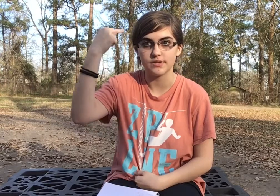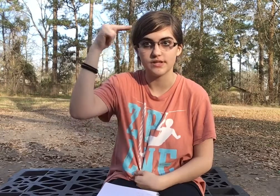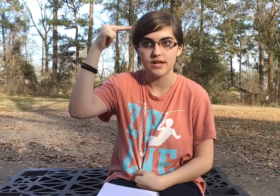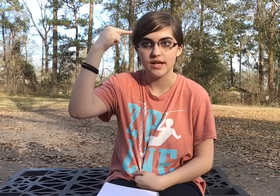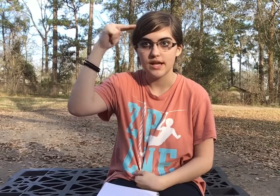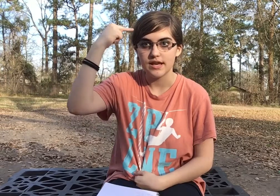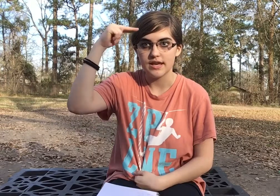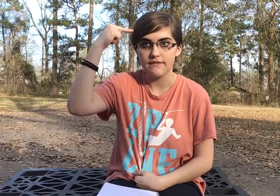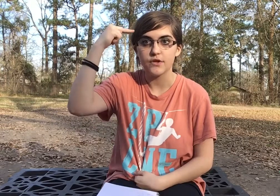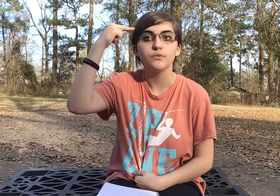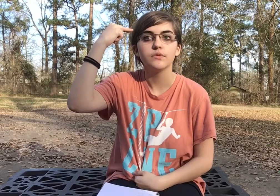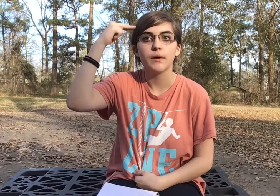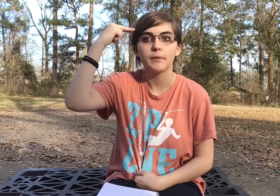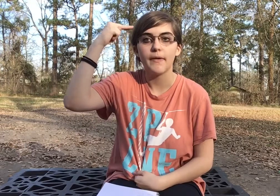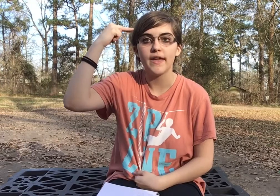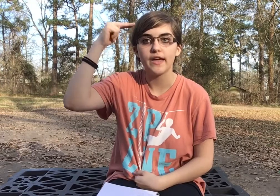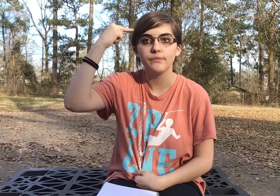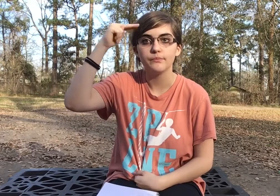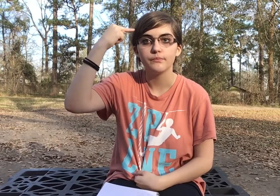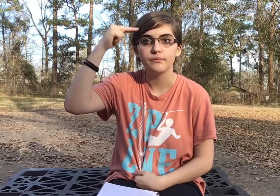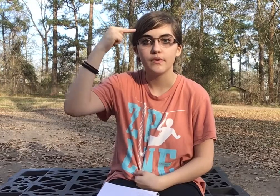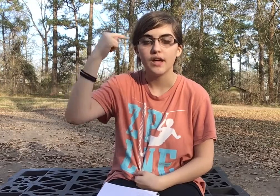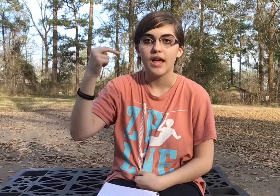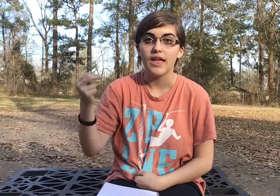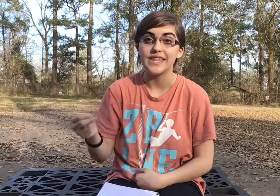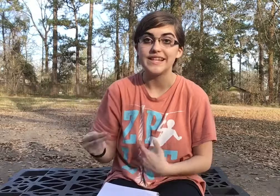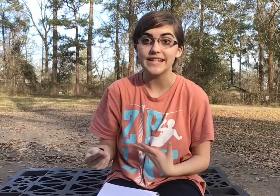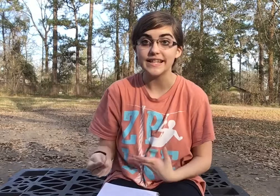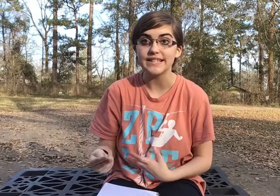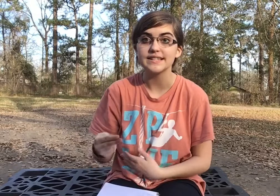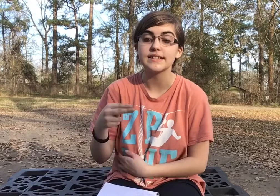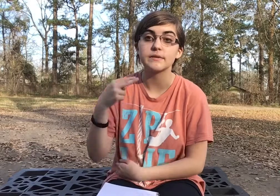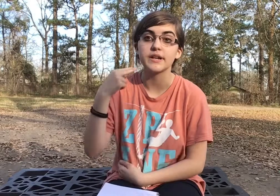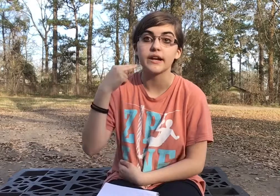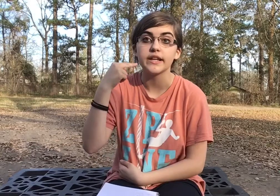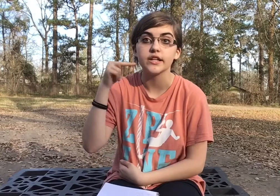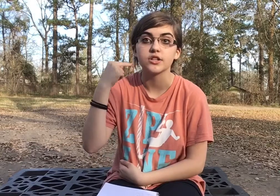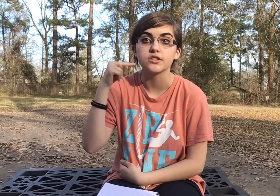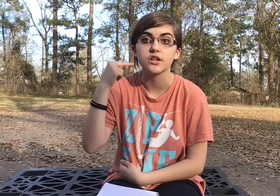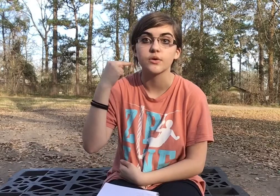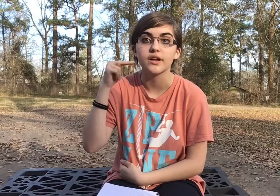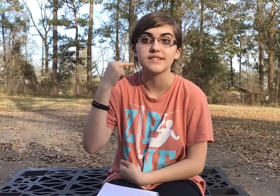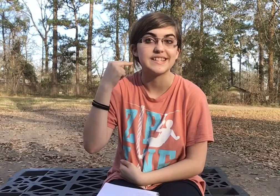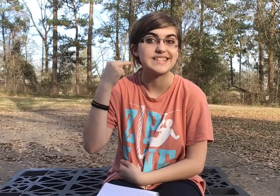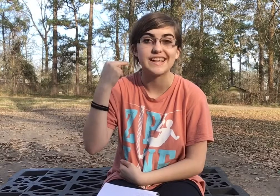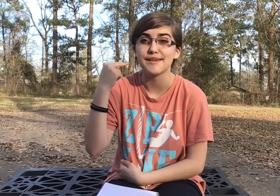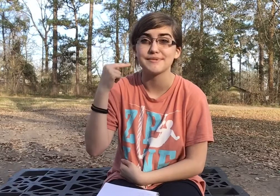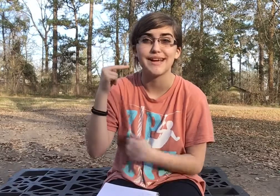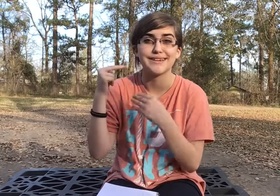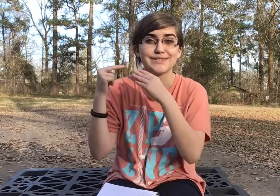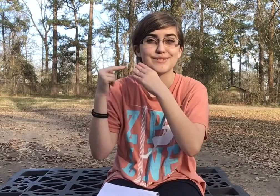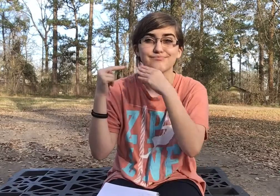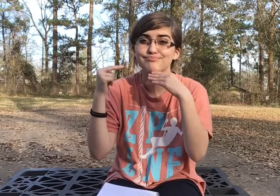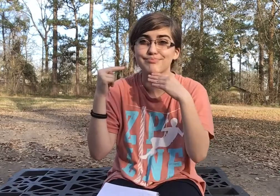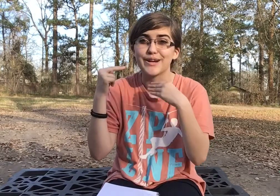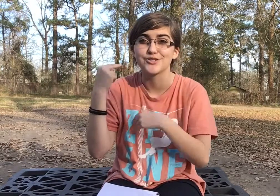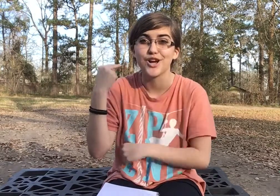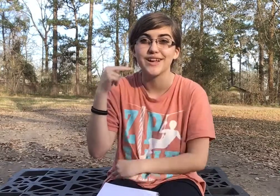it's nephew, up here by the head. And then niece is going to be down here. So, and it's the exact same sign. It's just by your jawline